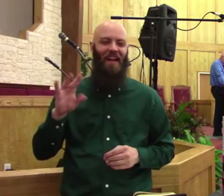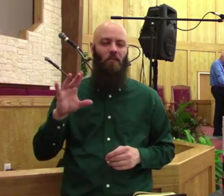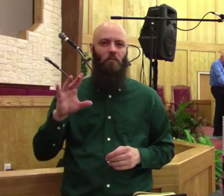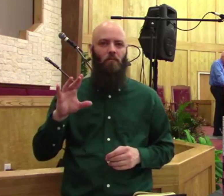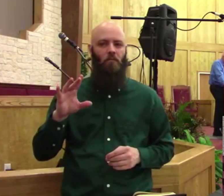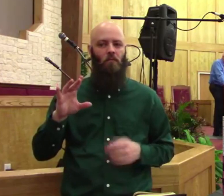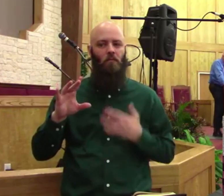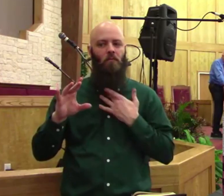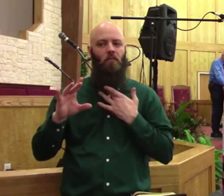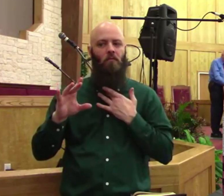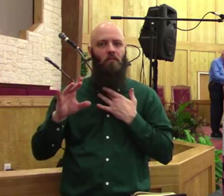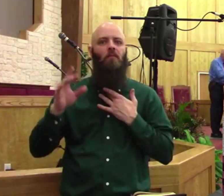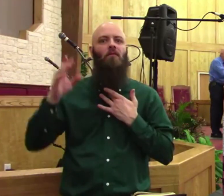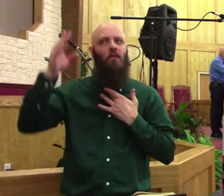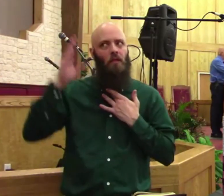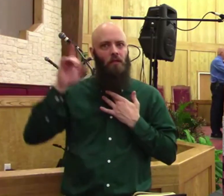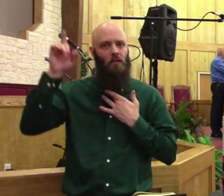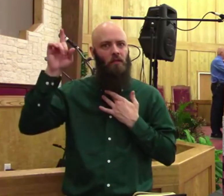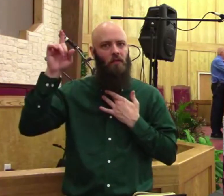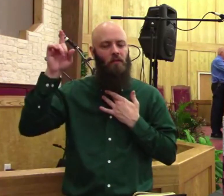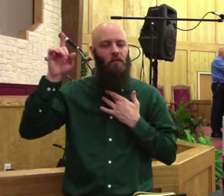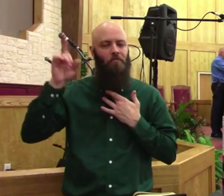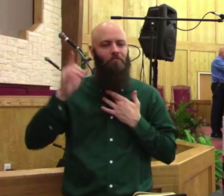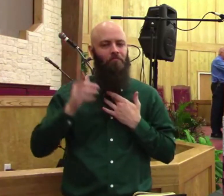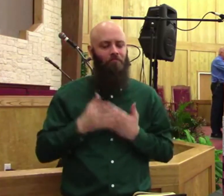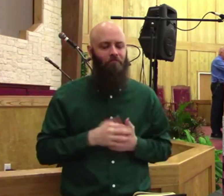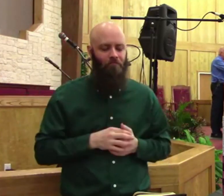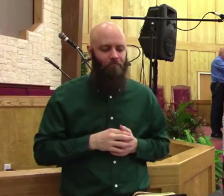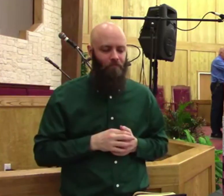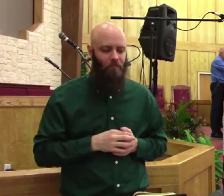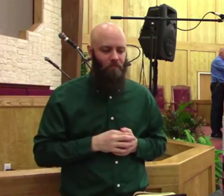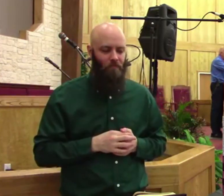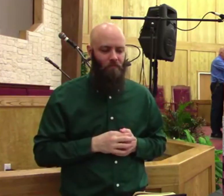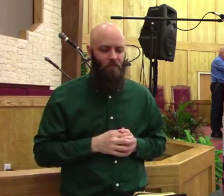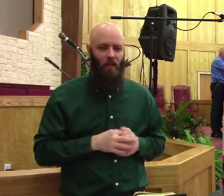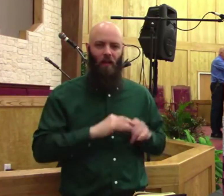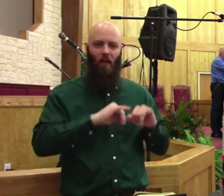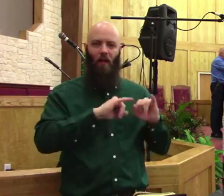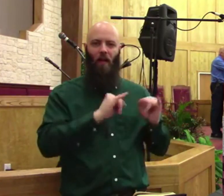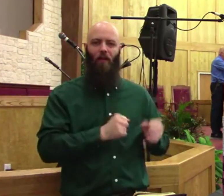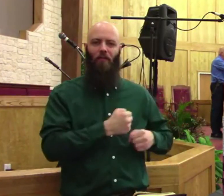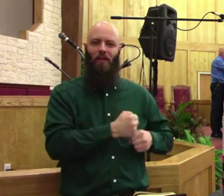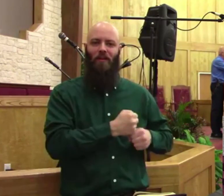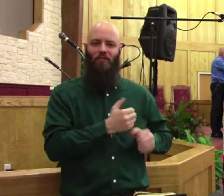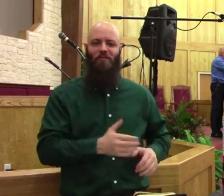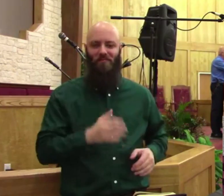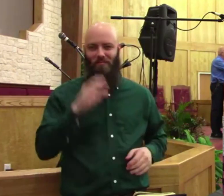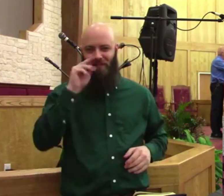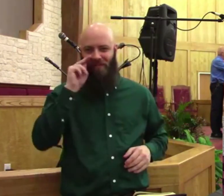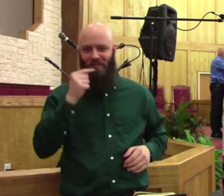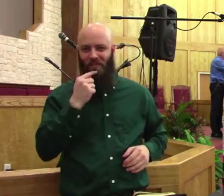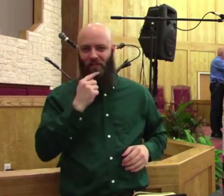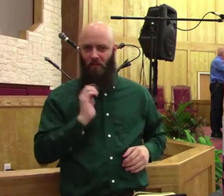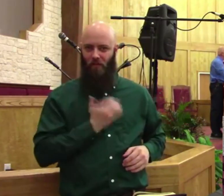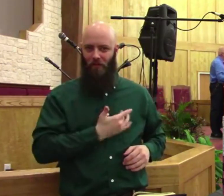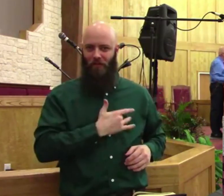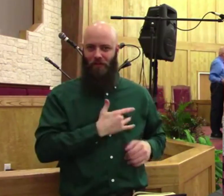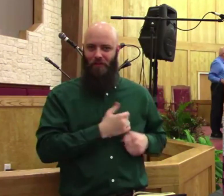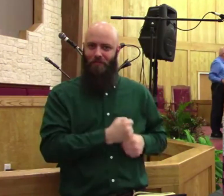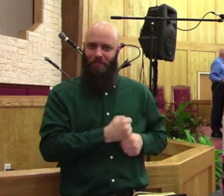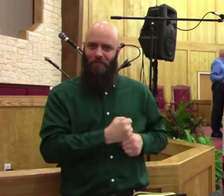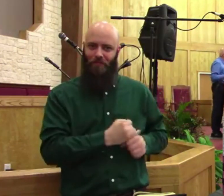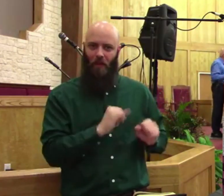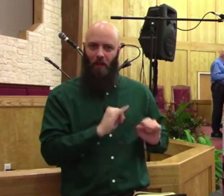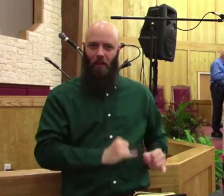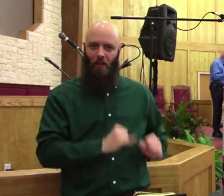So the idol factory, you know, Calvin says our hearts are idol factories. They just manufacture idol